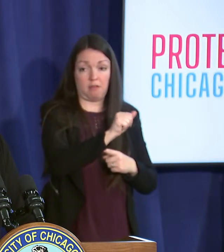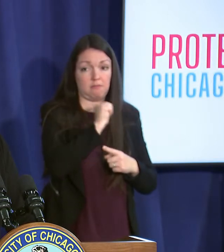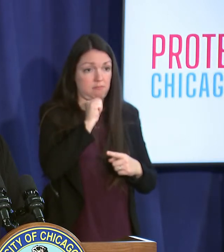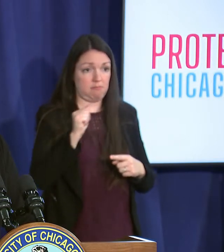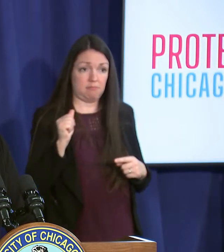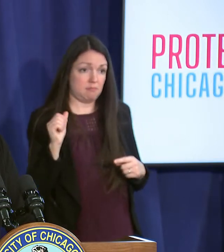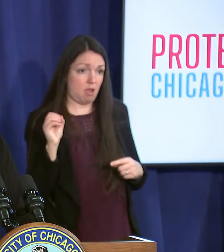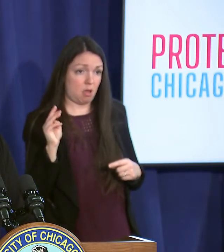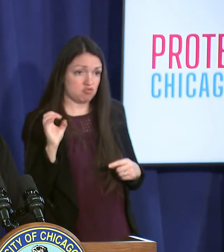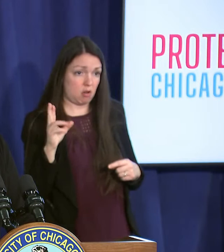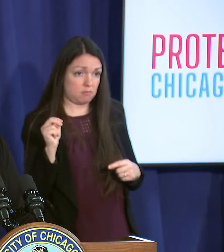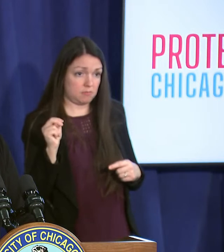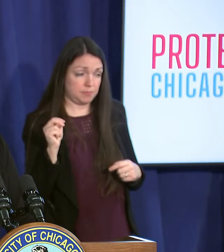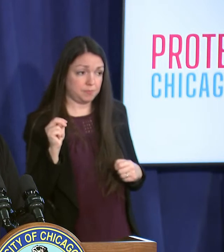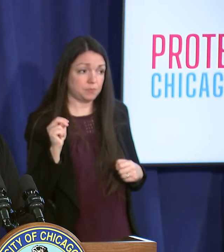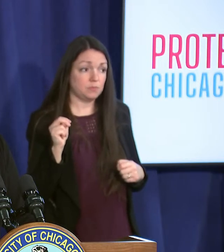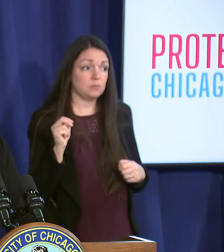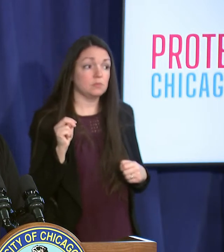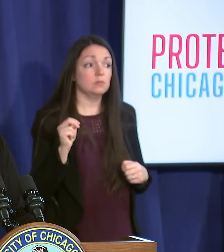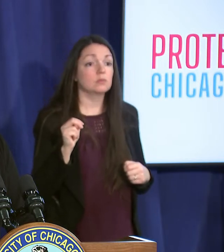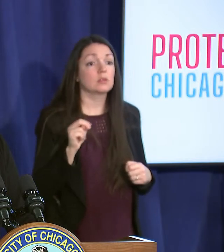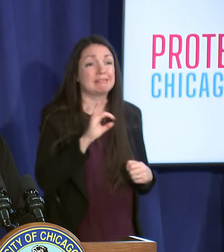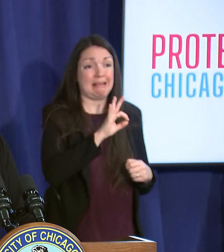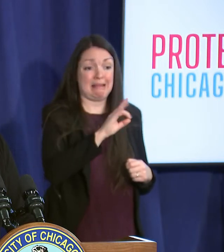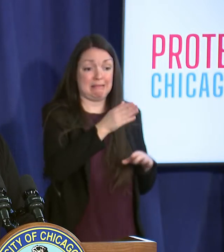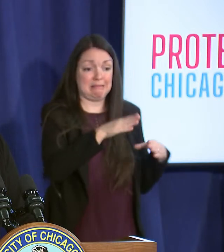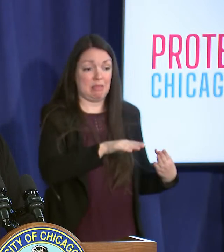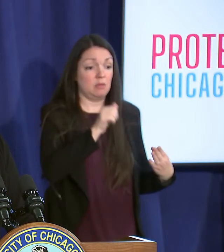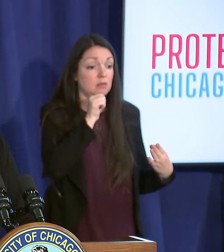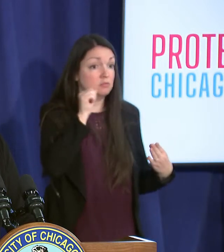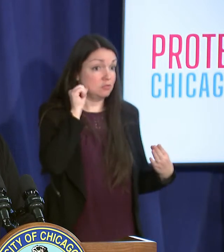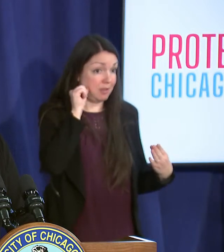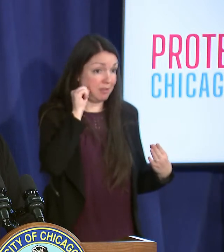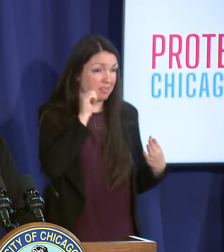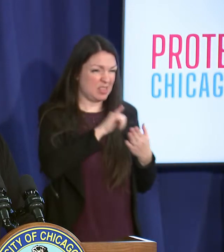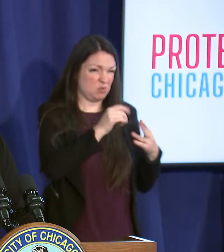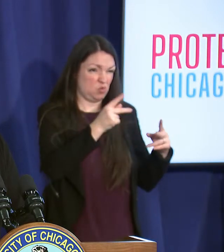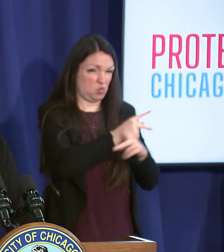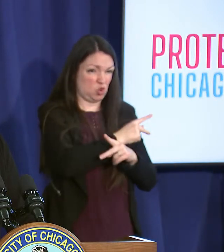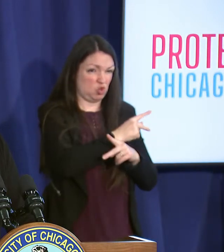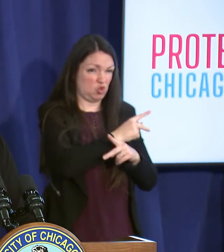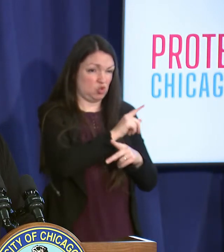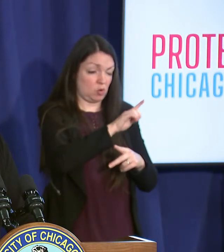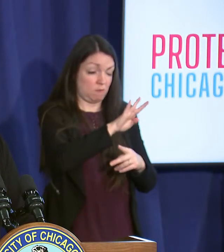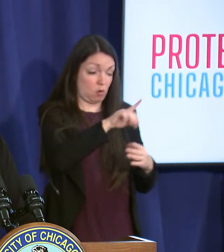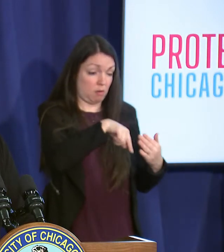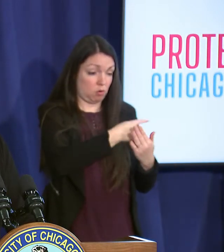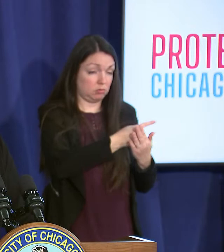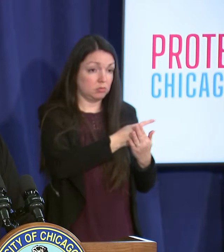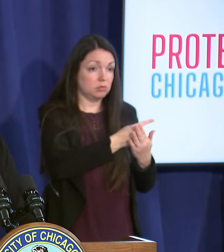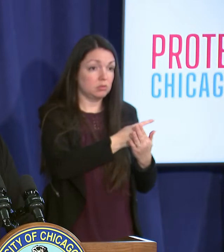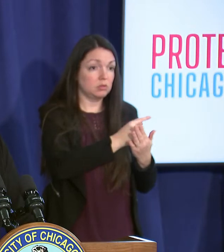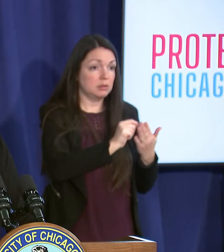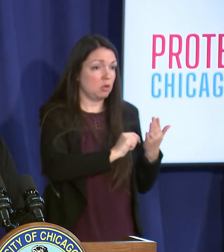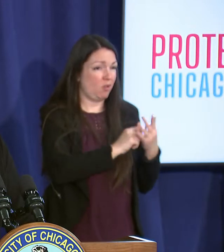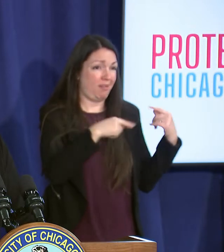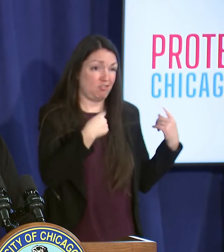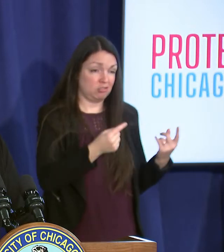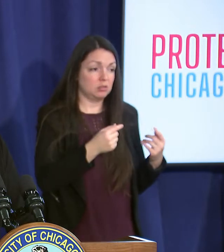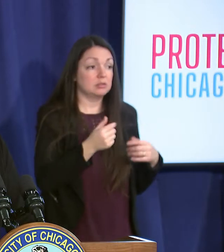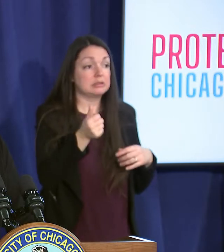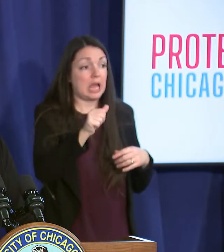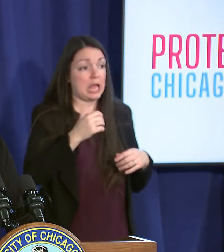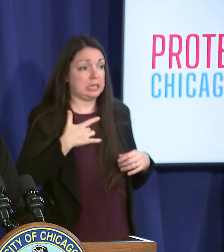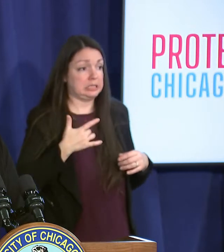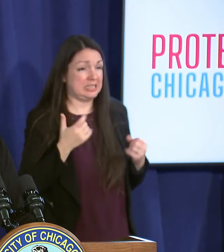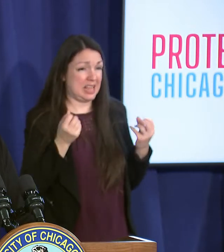Omicron. There were 99 deaths reported yesterday, which is the worst 24-hour period ever. Do we have any sense of how many